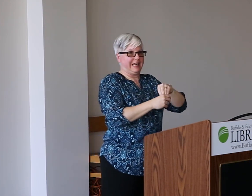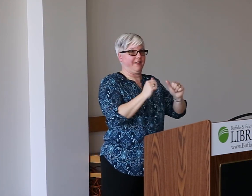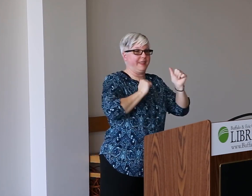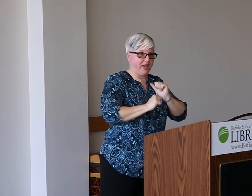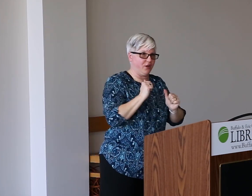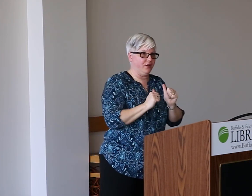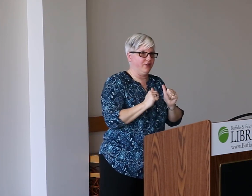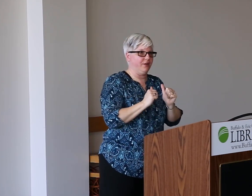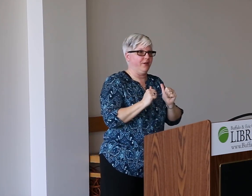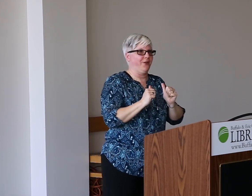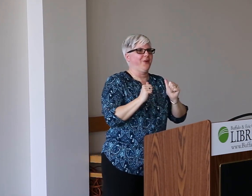for his master's in theater